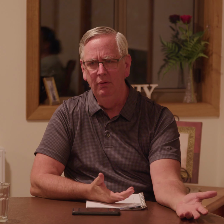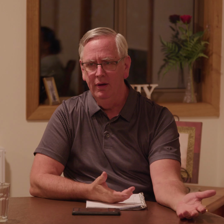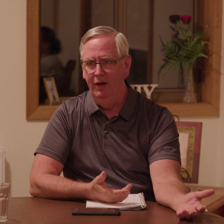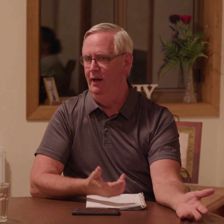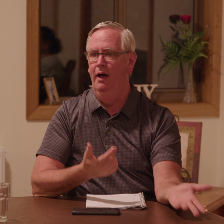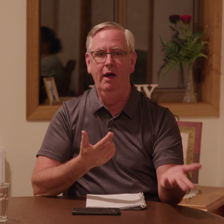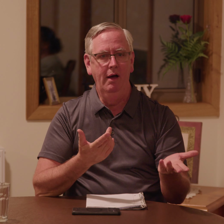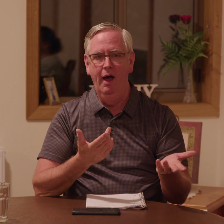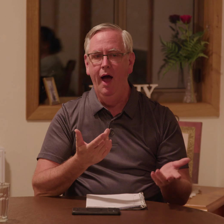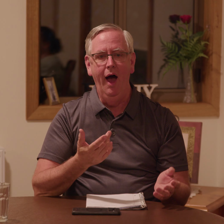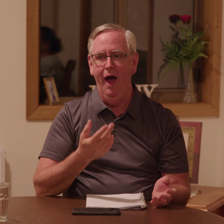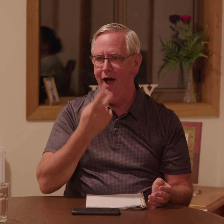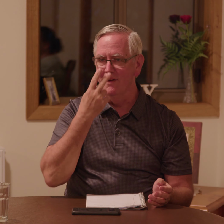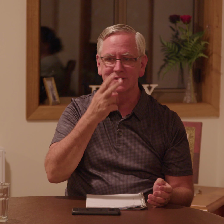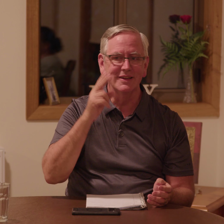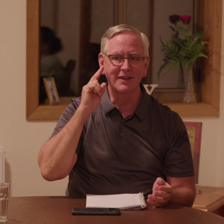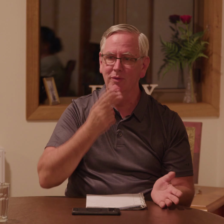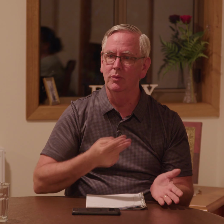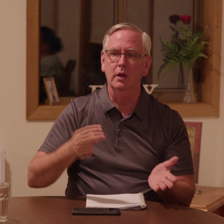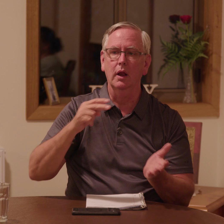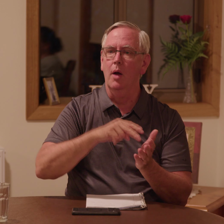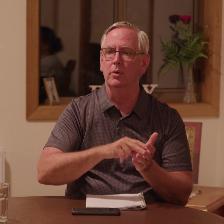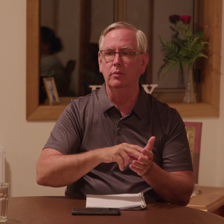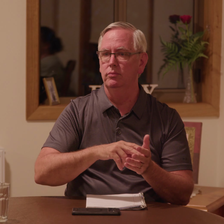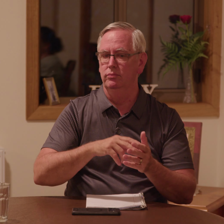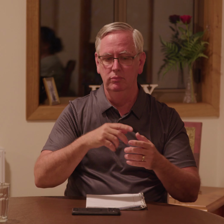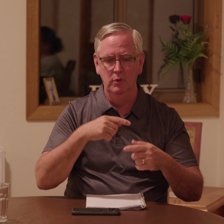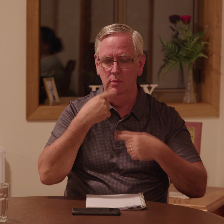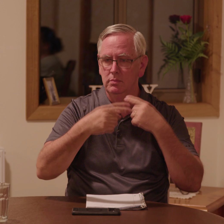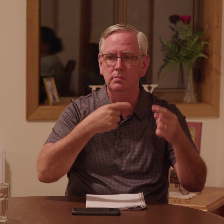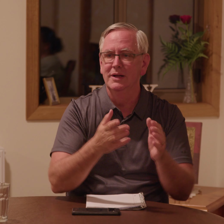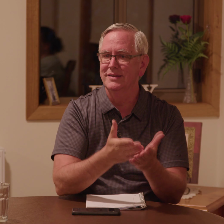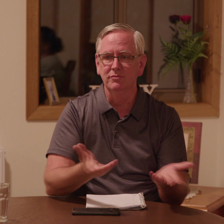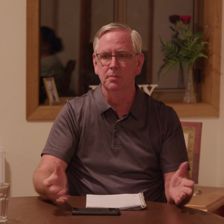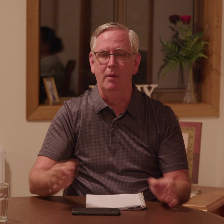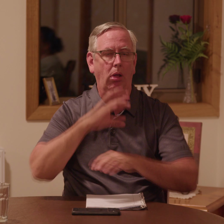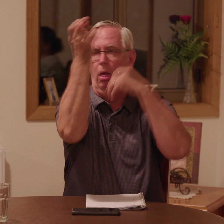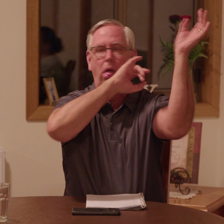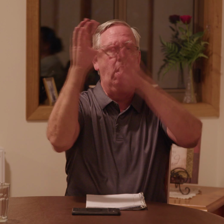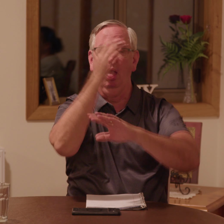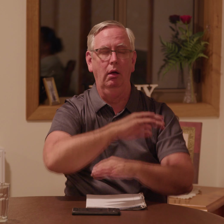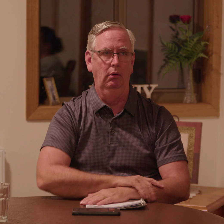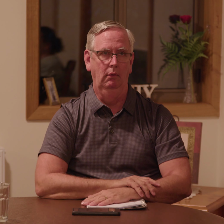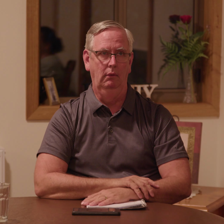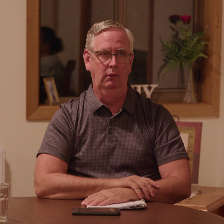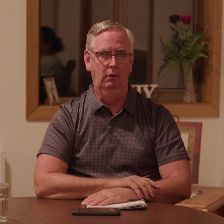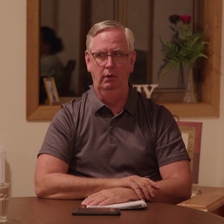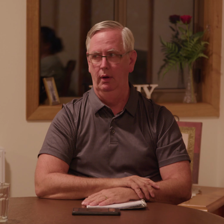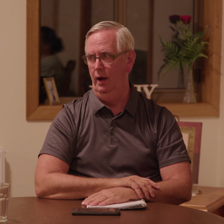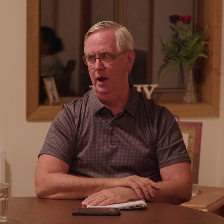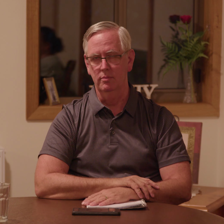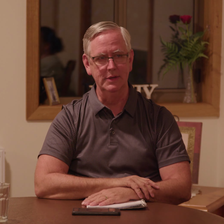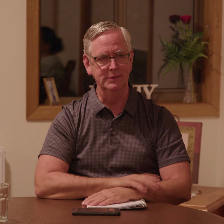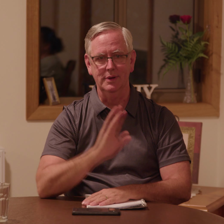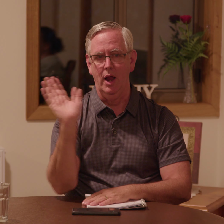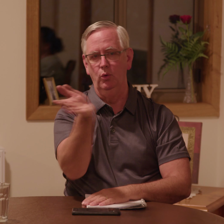I'll tell them that. I'll tell them I don't understand you. I've seen deaf people get up to try and read something from the Bible and nobody has